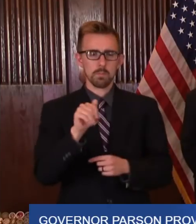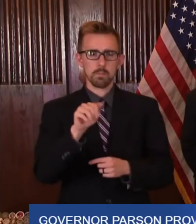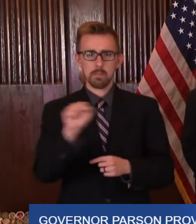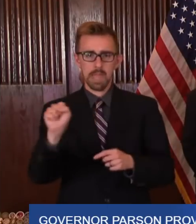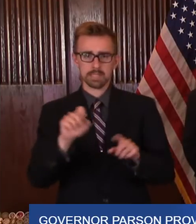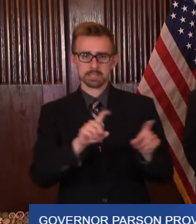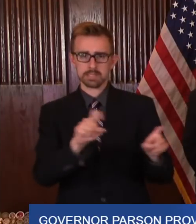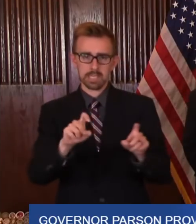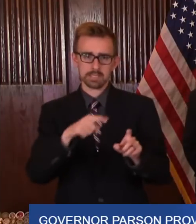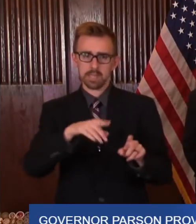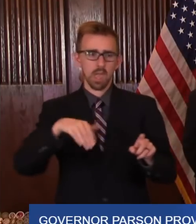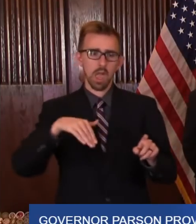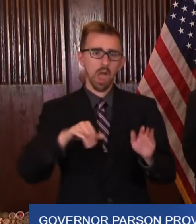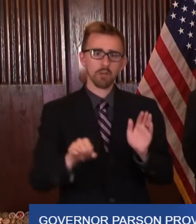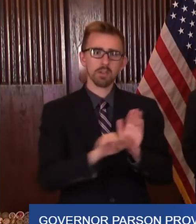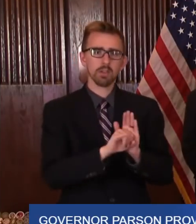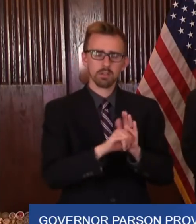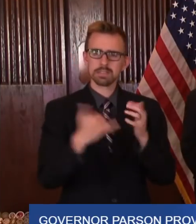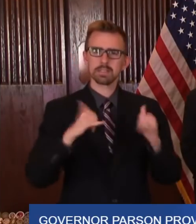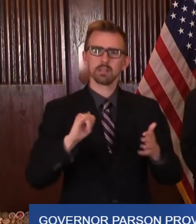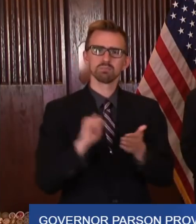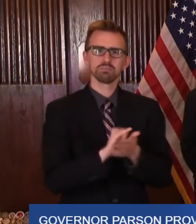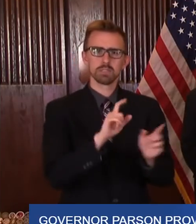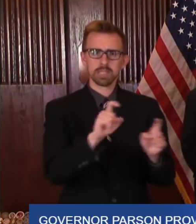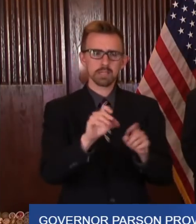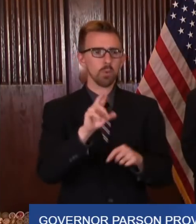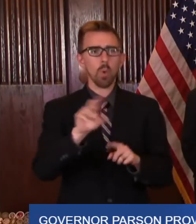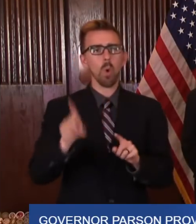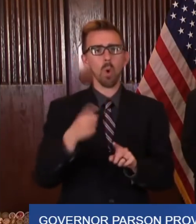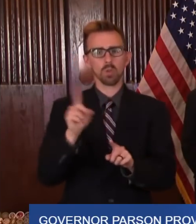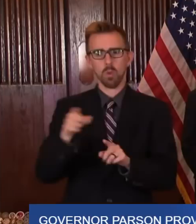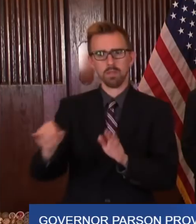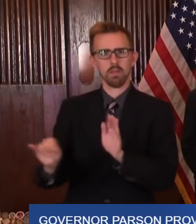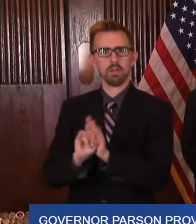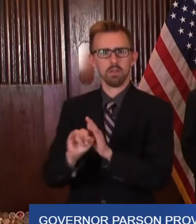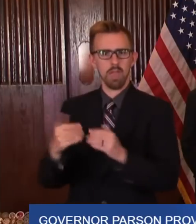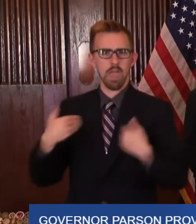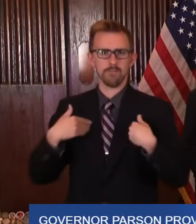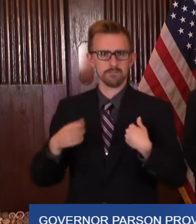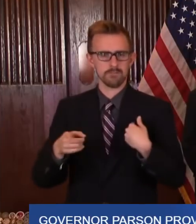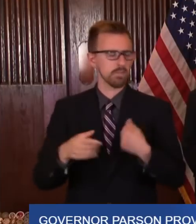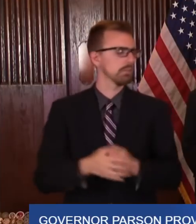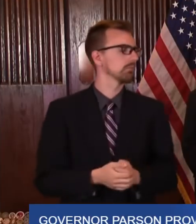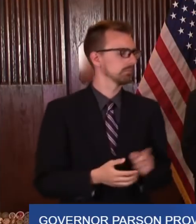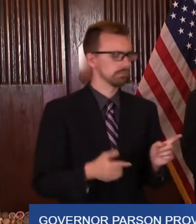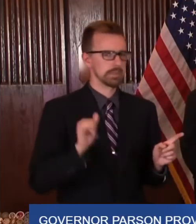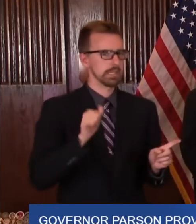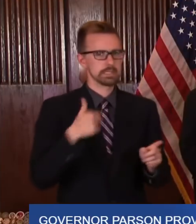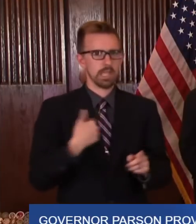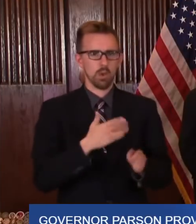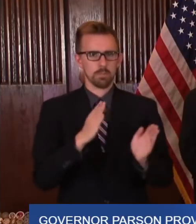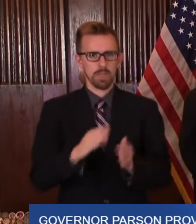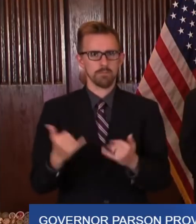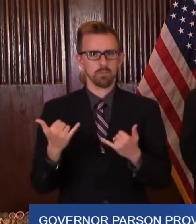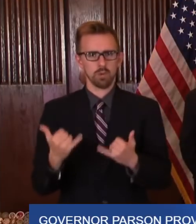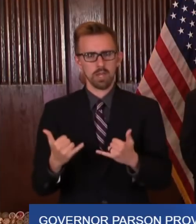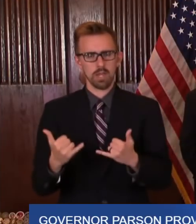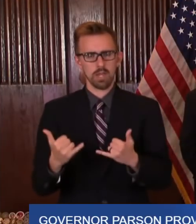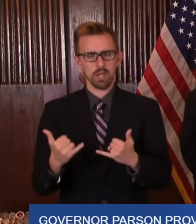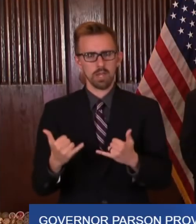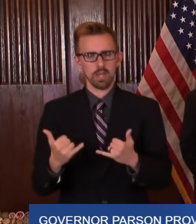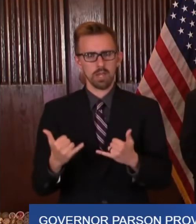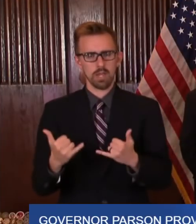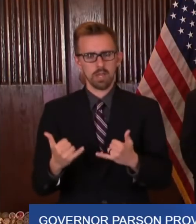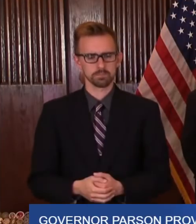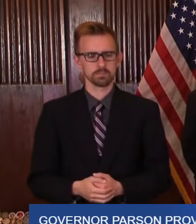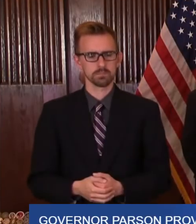that haven't had confirmed cases, or only where someone has tested positive? Sebastian, that is not our plan at this time, but we want